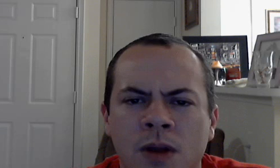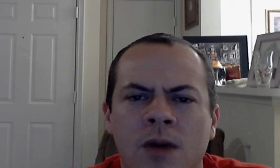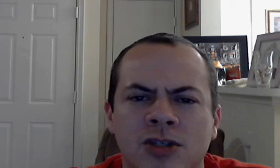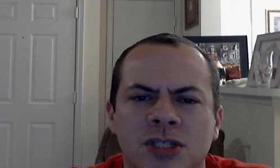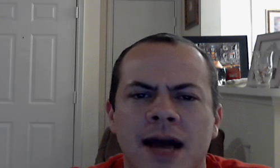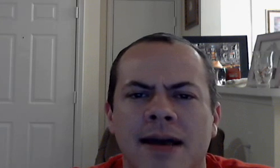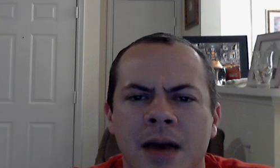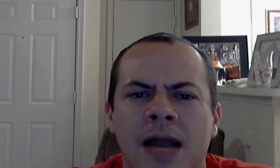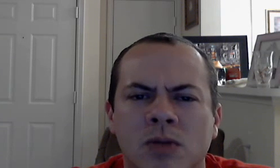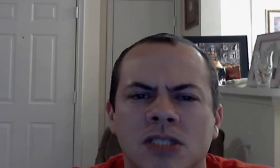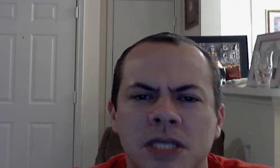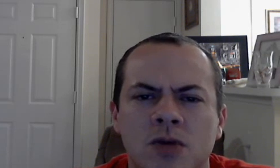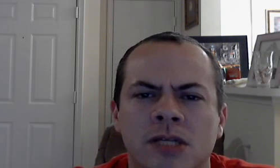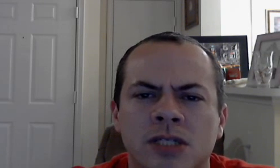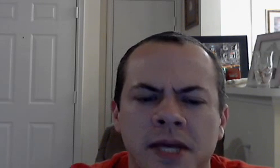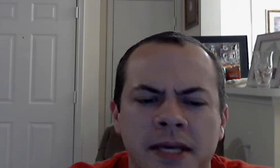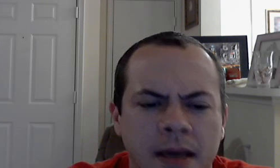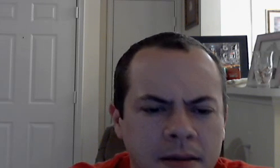TheWinningWagers.com. And I will see you this weekend.